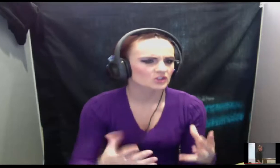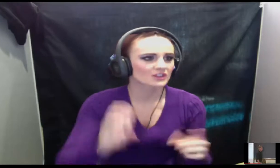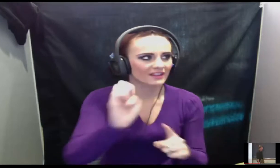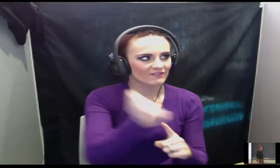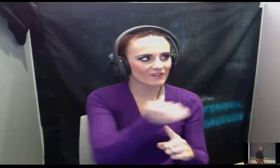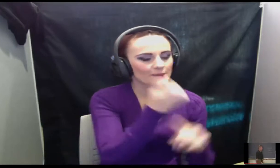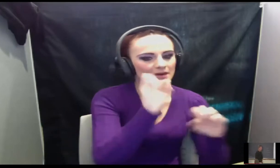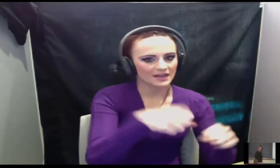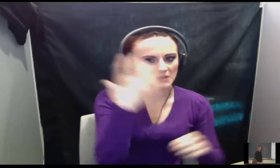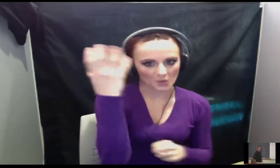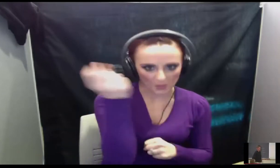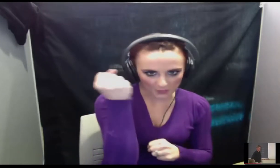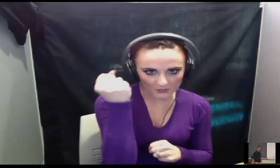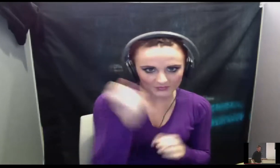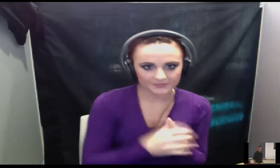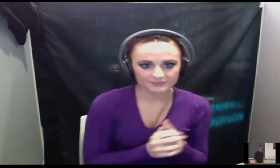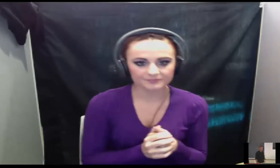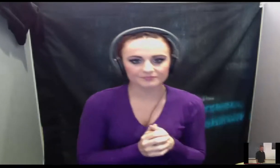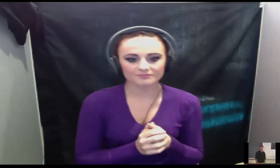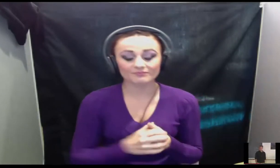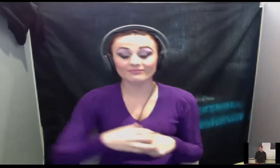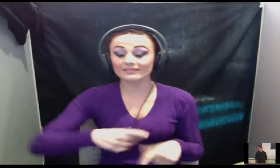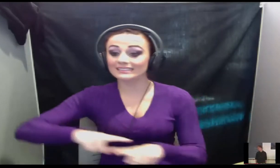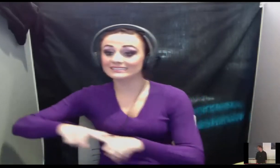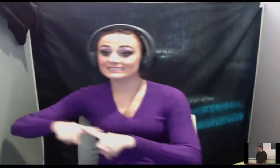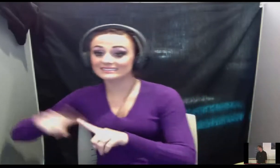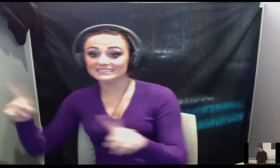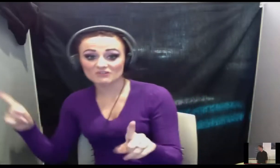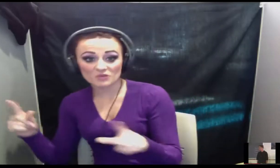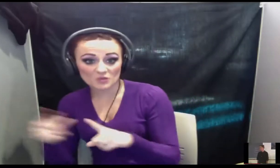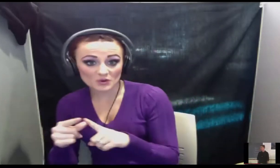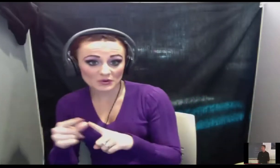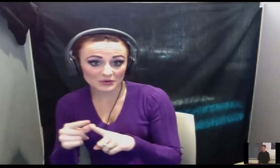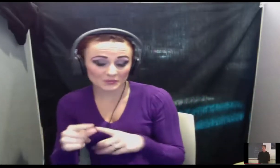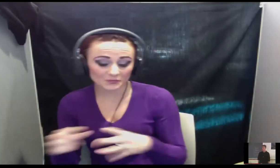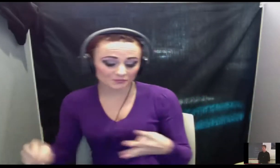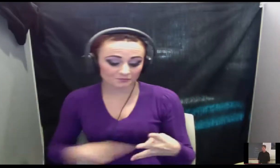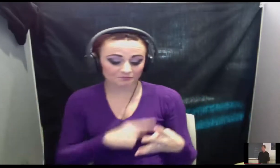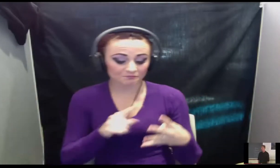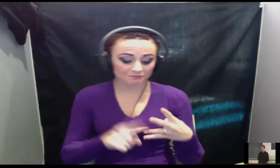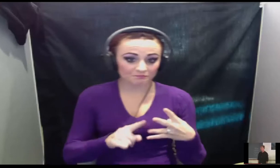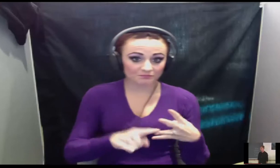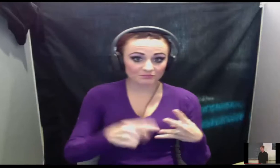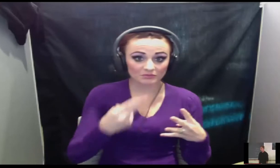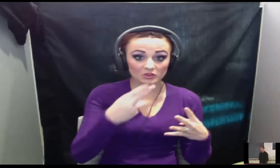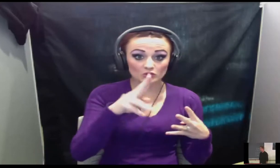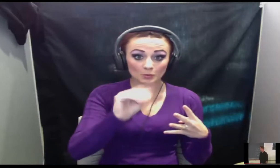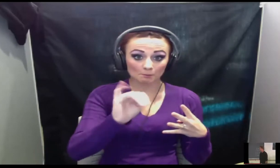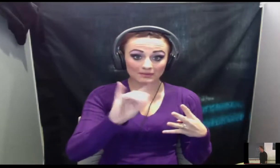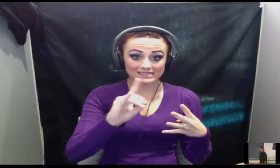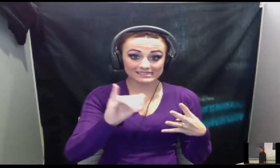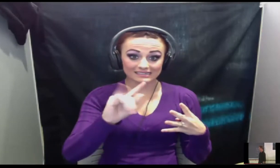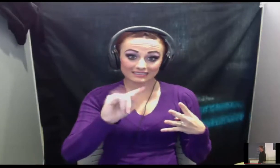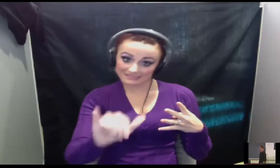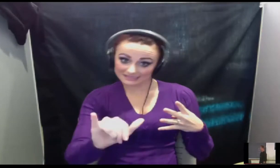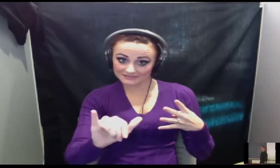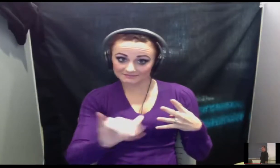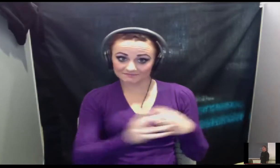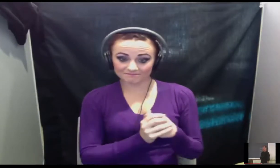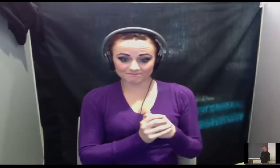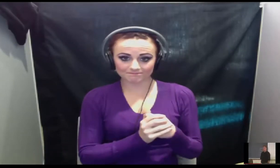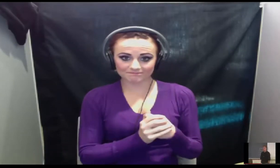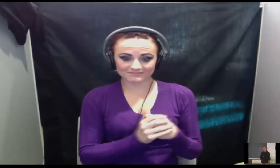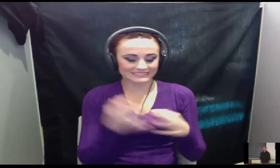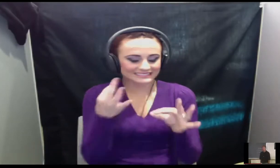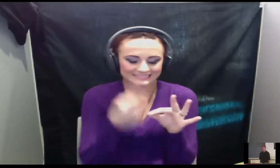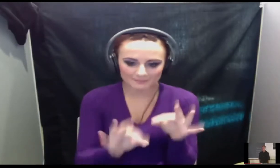Term you're all familiar with. You've heard several times, I'm sure. Humidity. Very simply put, water vapor